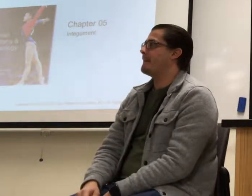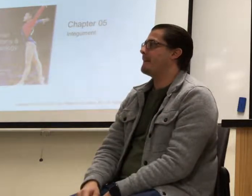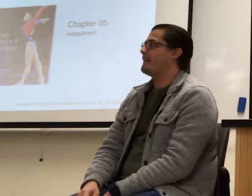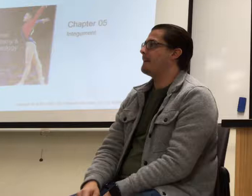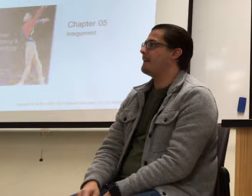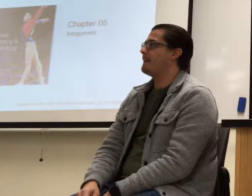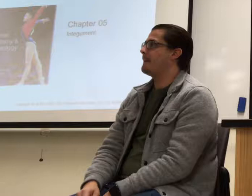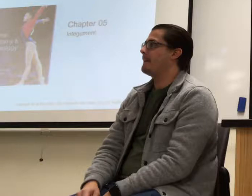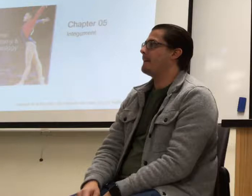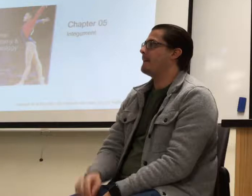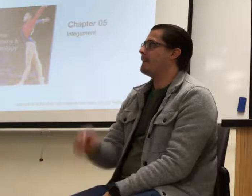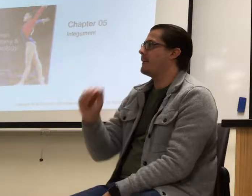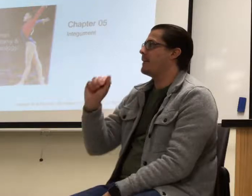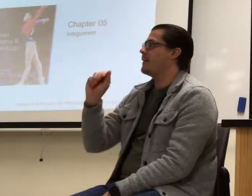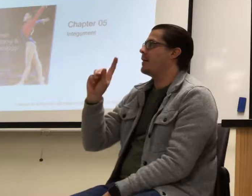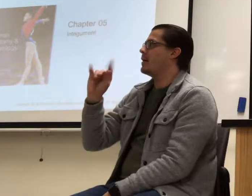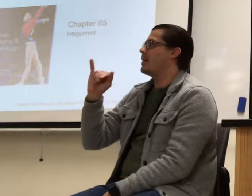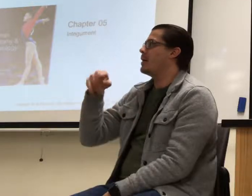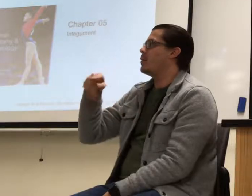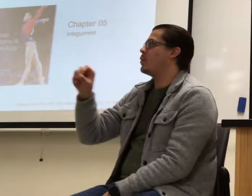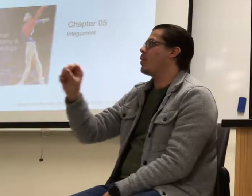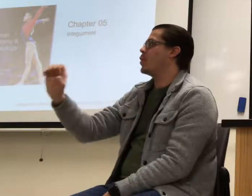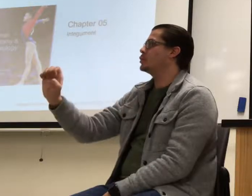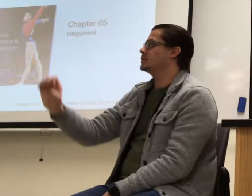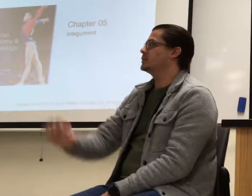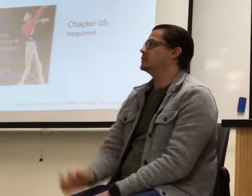nerves and adipose.